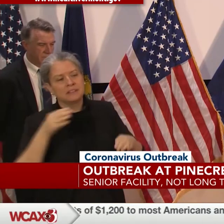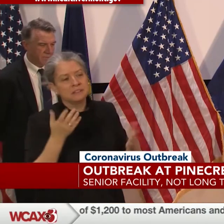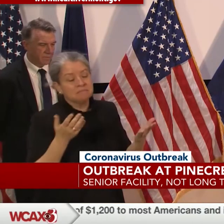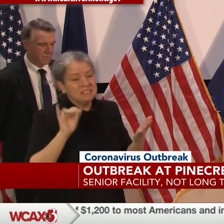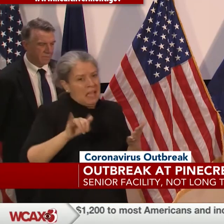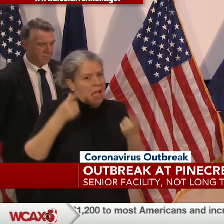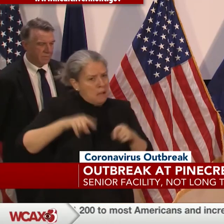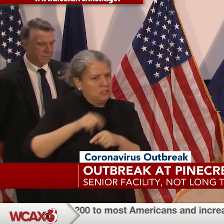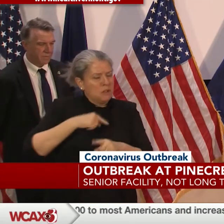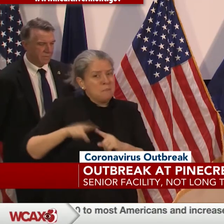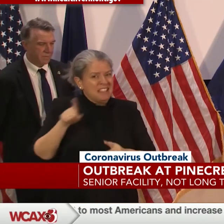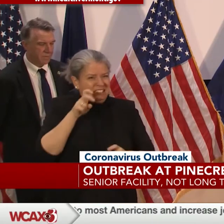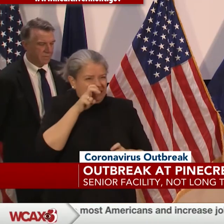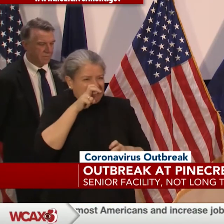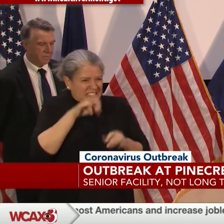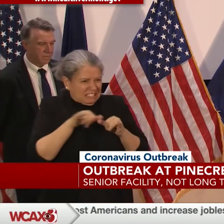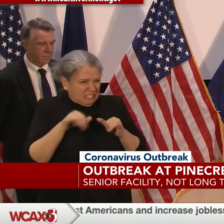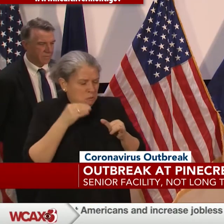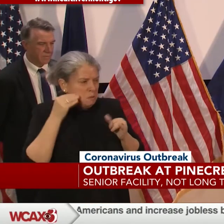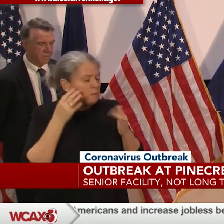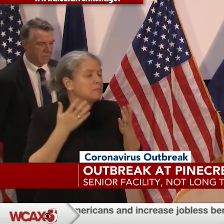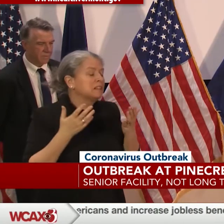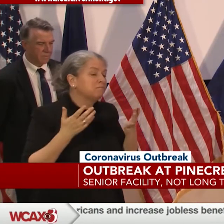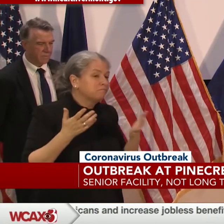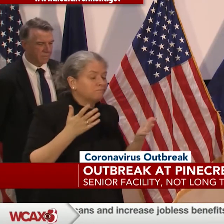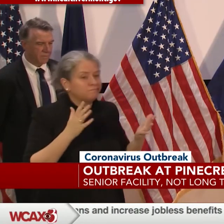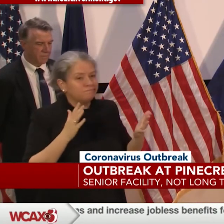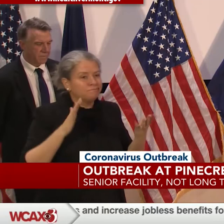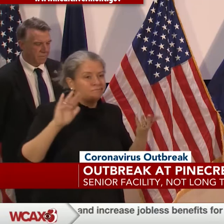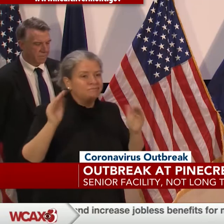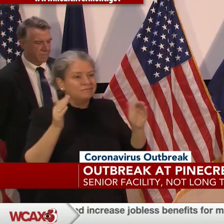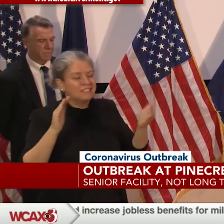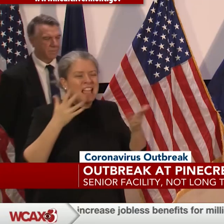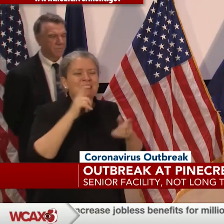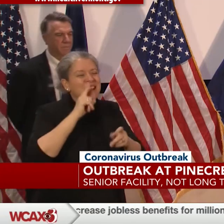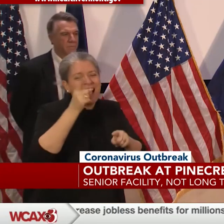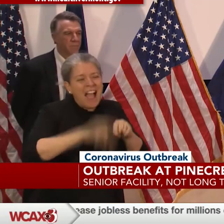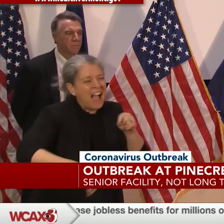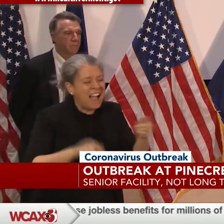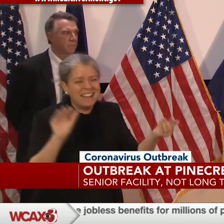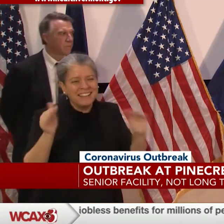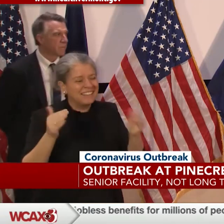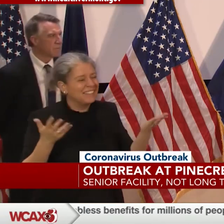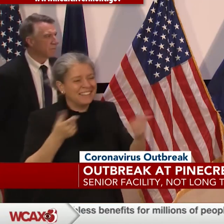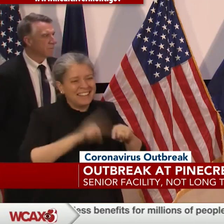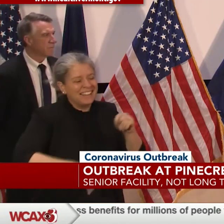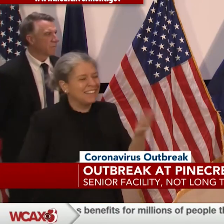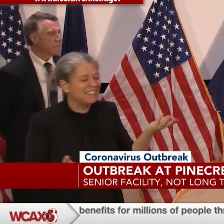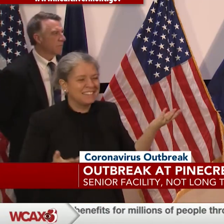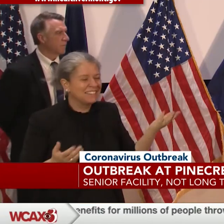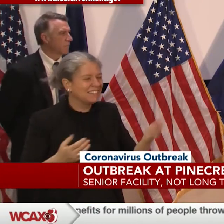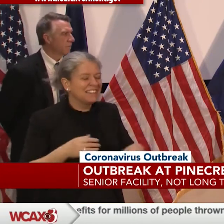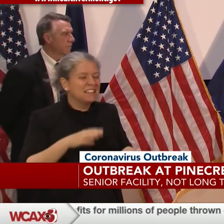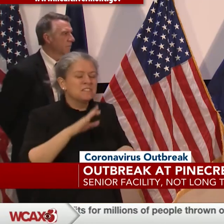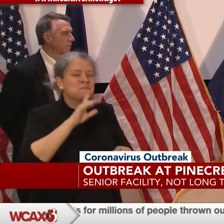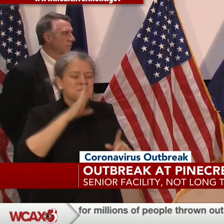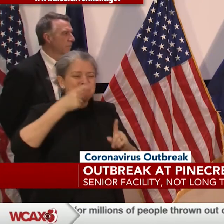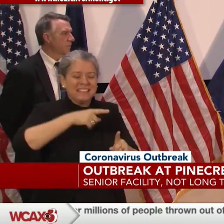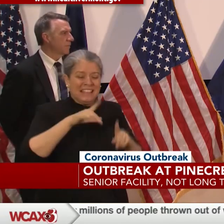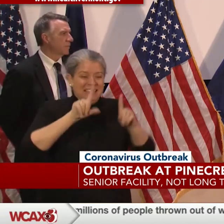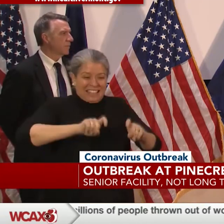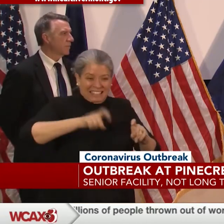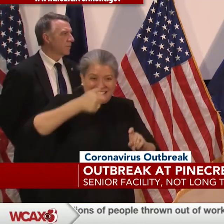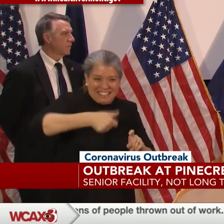range. I might add, though, that as we, so, and it's not really in the testing itself. The testing